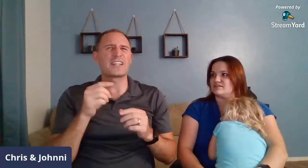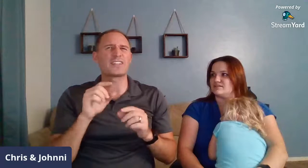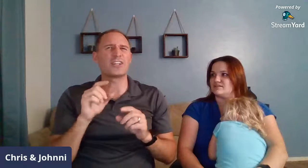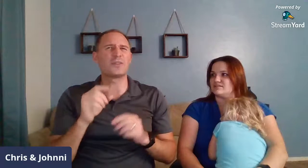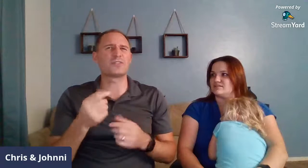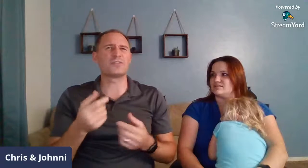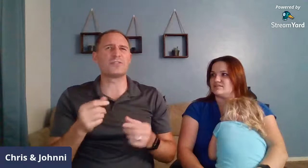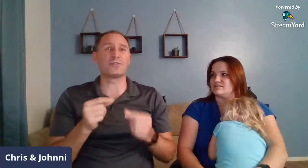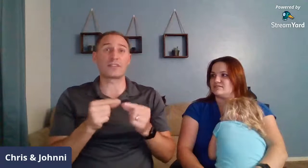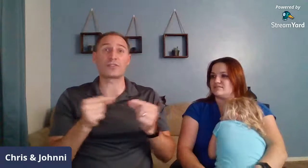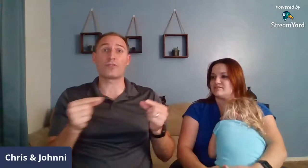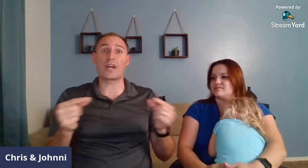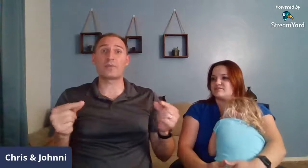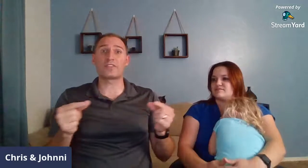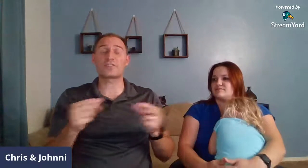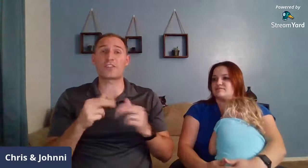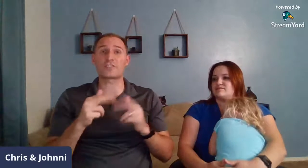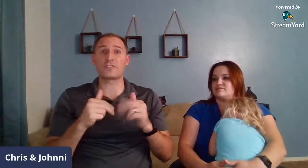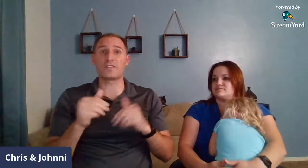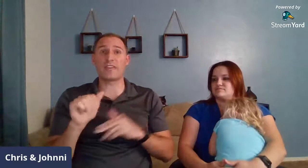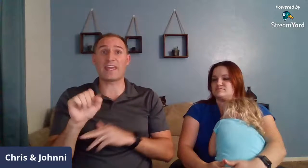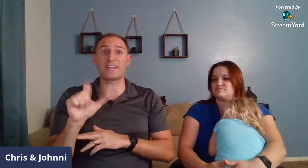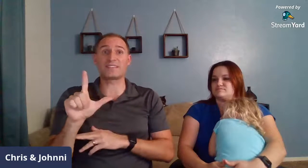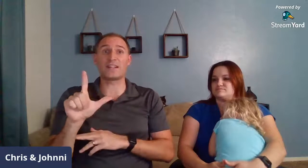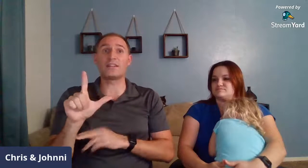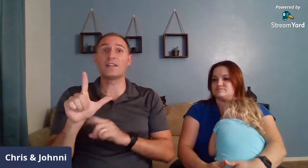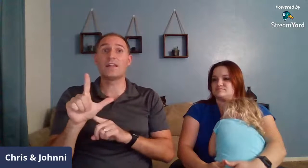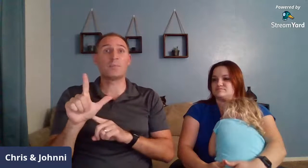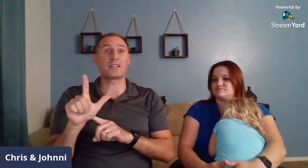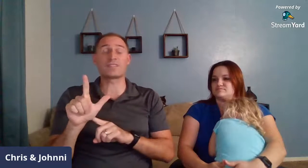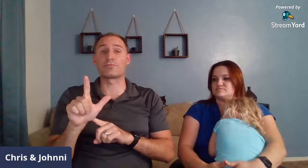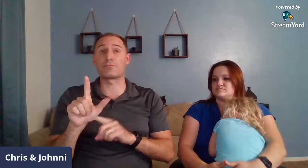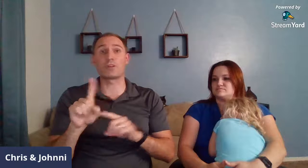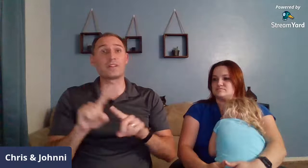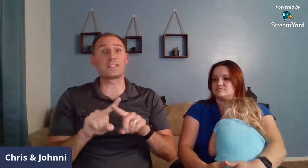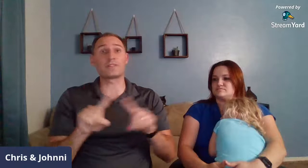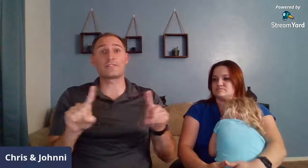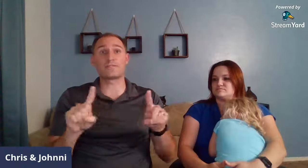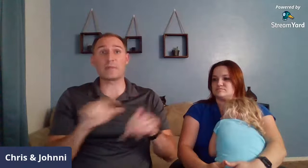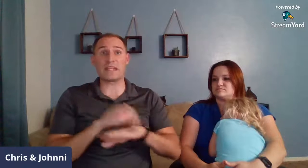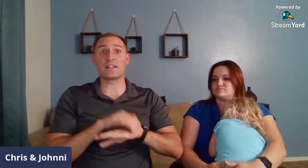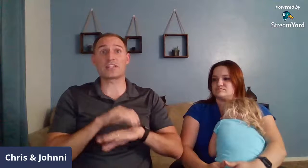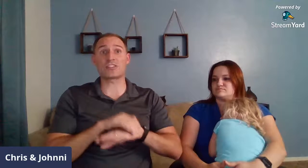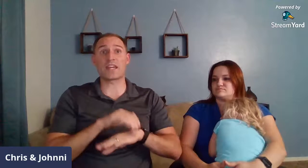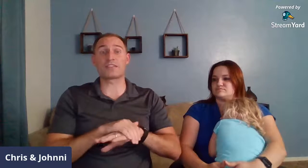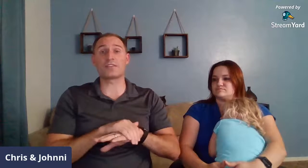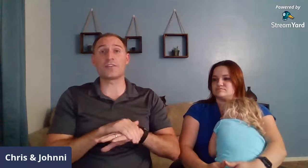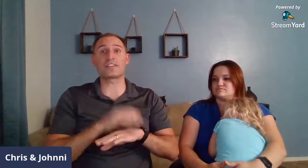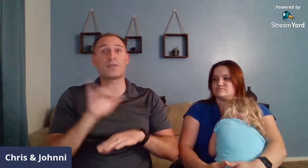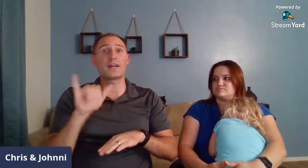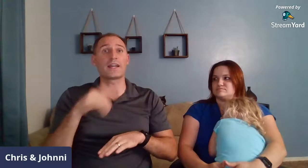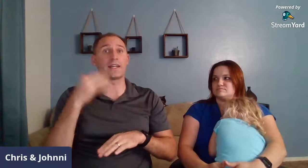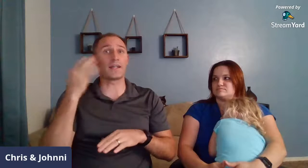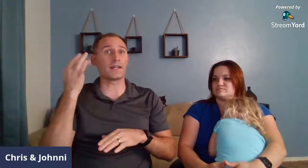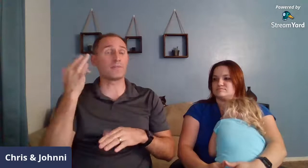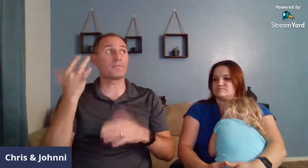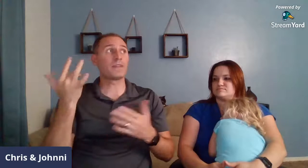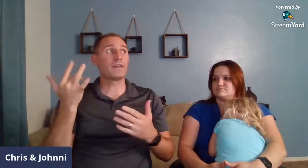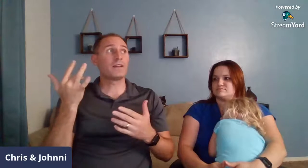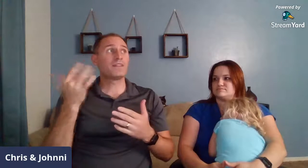of go into the grammar structure of ASL, but it's really different from English. And so that's why